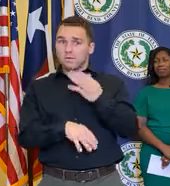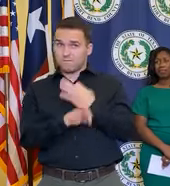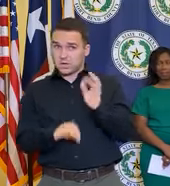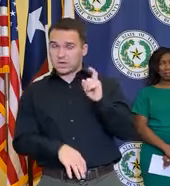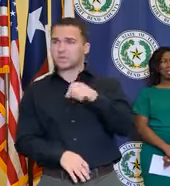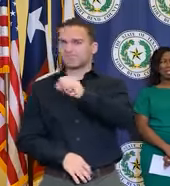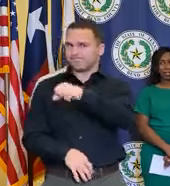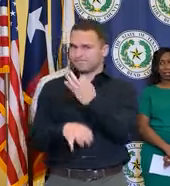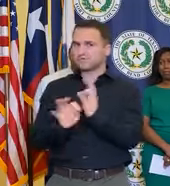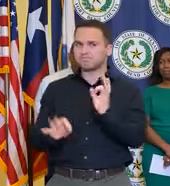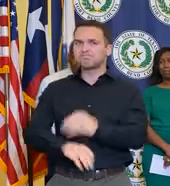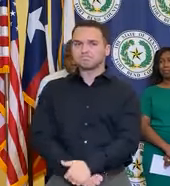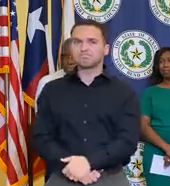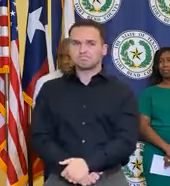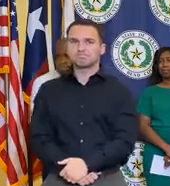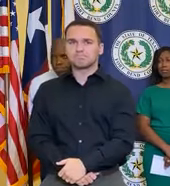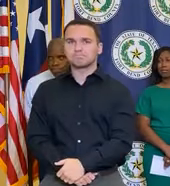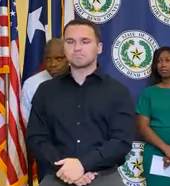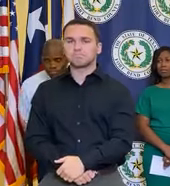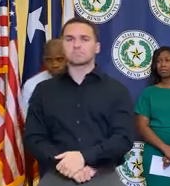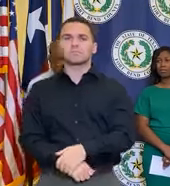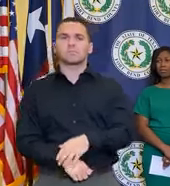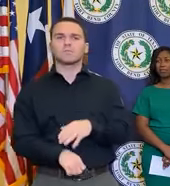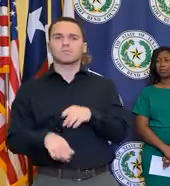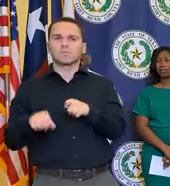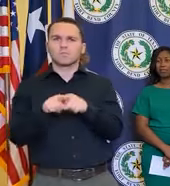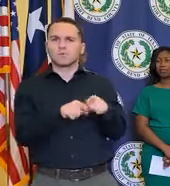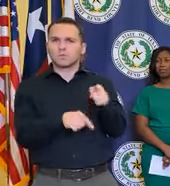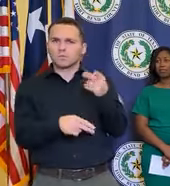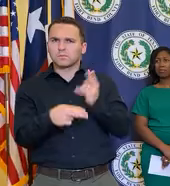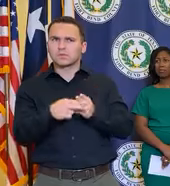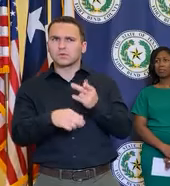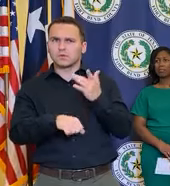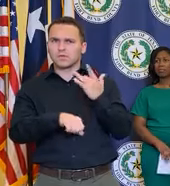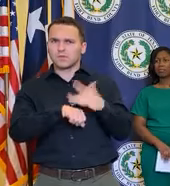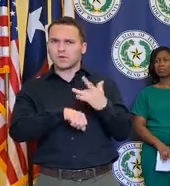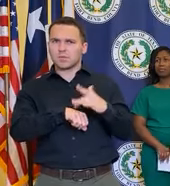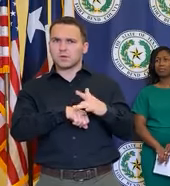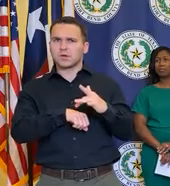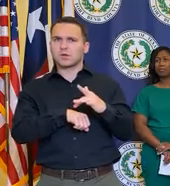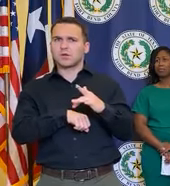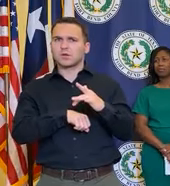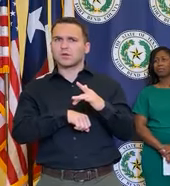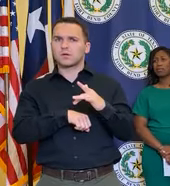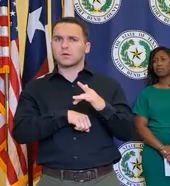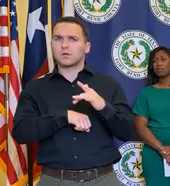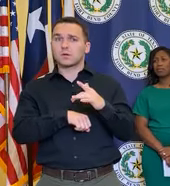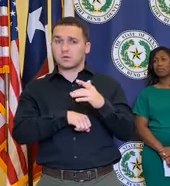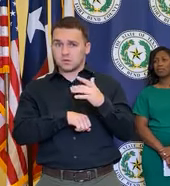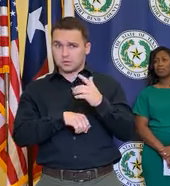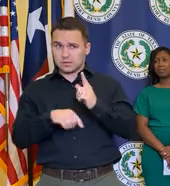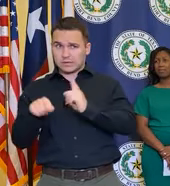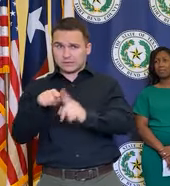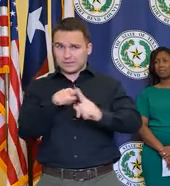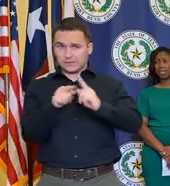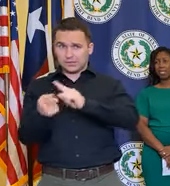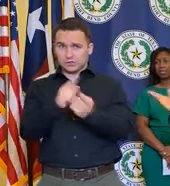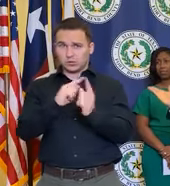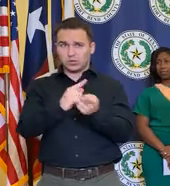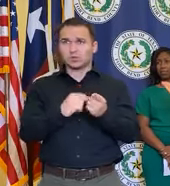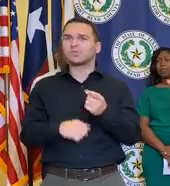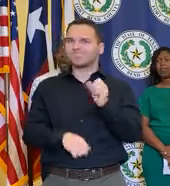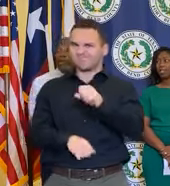right. Yeah. And you mentioned, sir, that it's going to be available on 100 translations on every site?